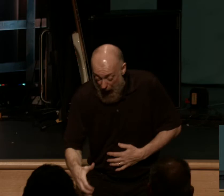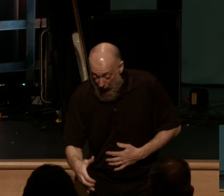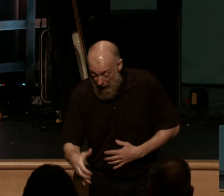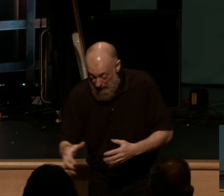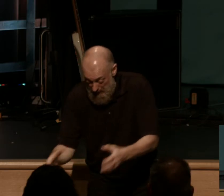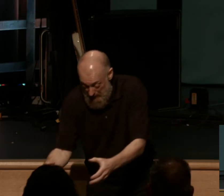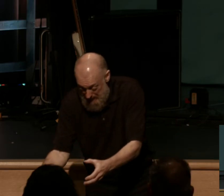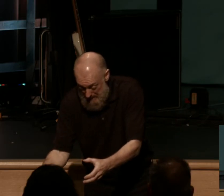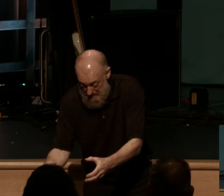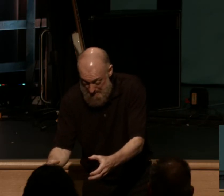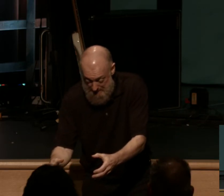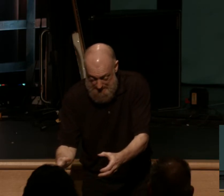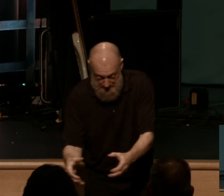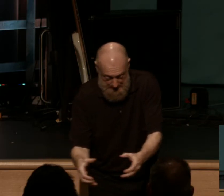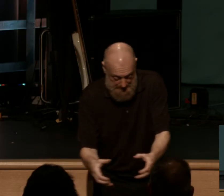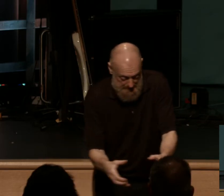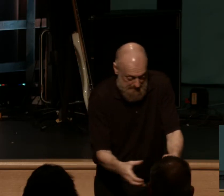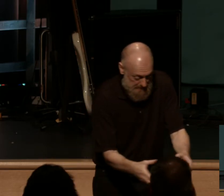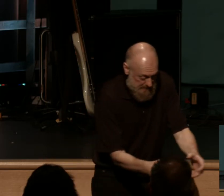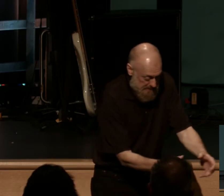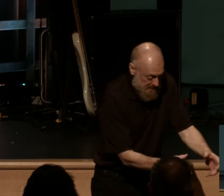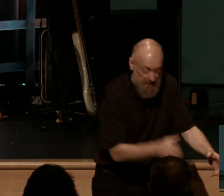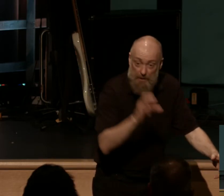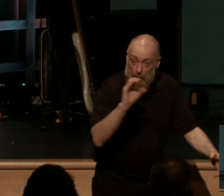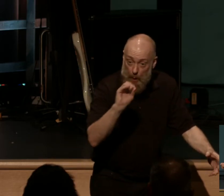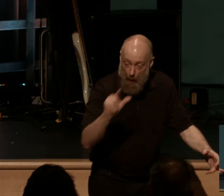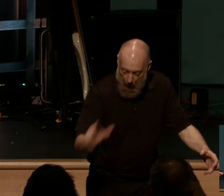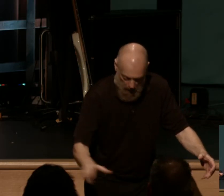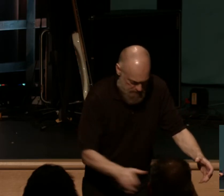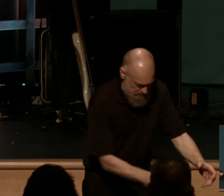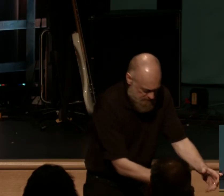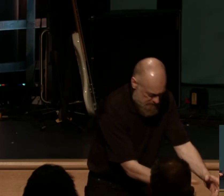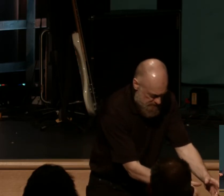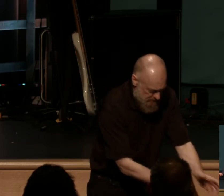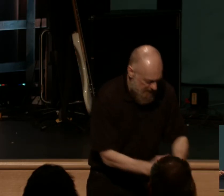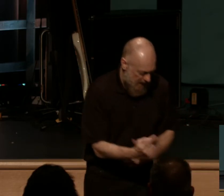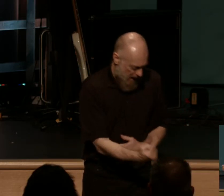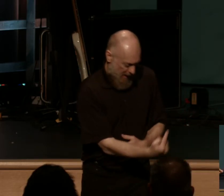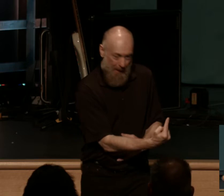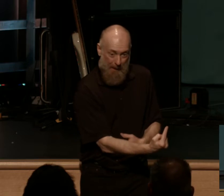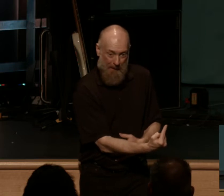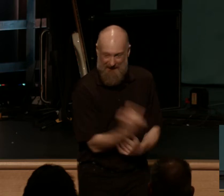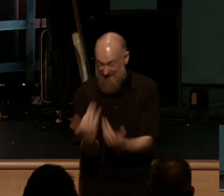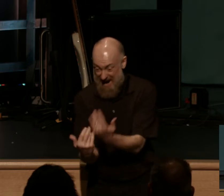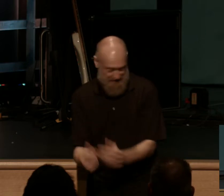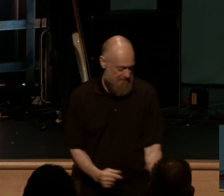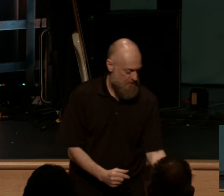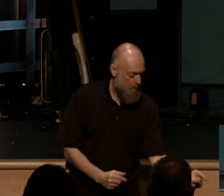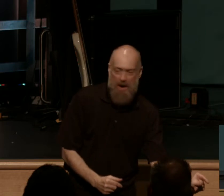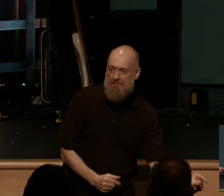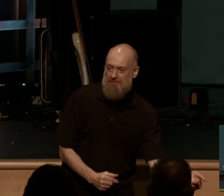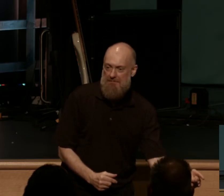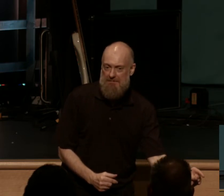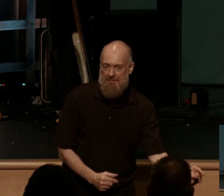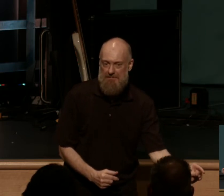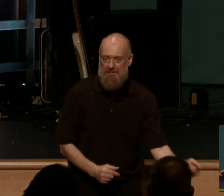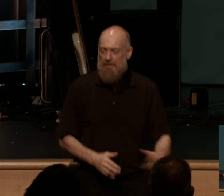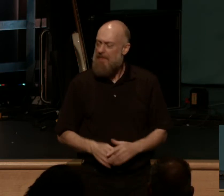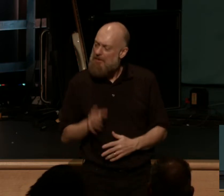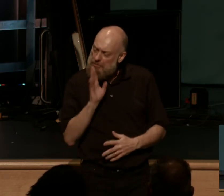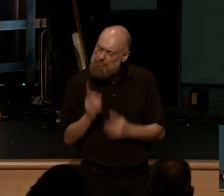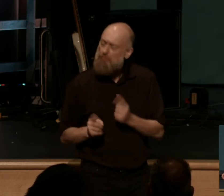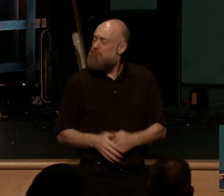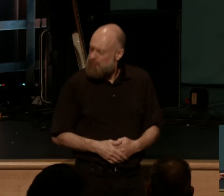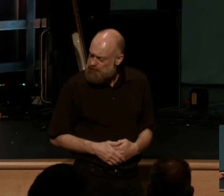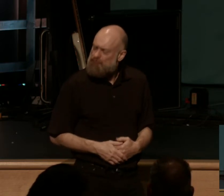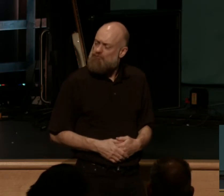other kind of embers and coals there. He took out the coal, isolated it with the tongs, put it on the ground beside it by itself. They watched this coal separated from the